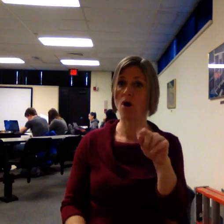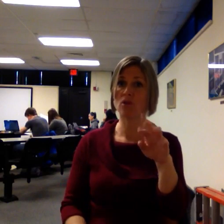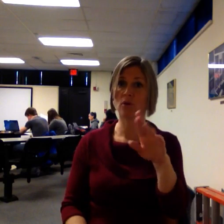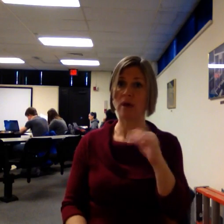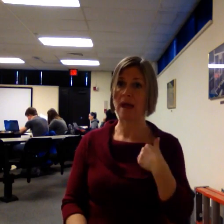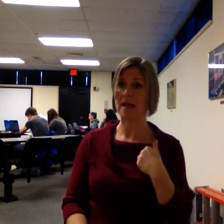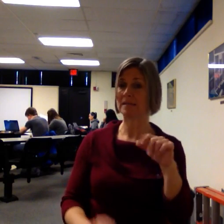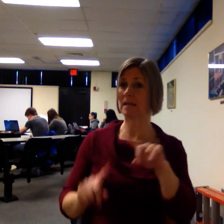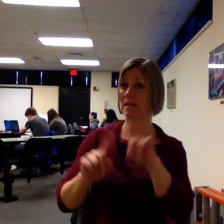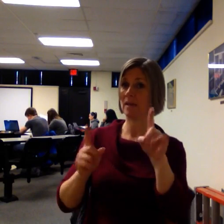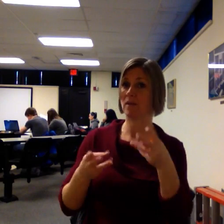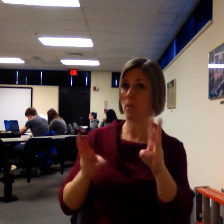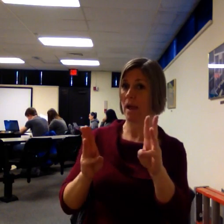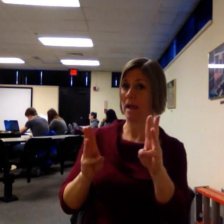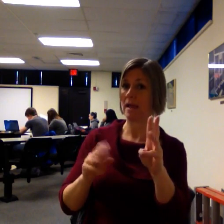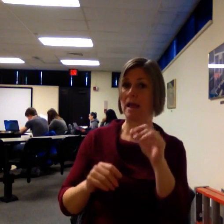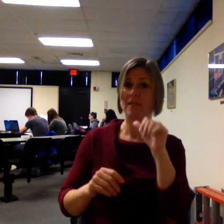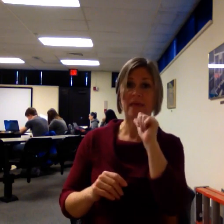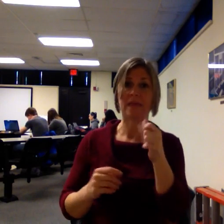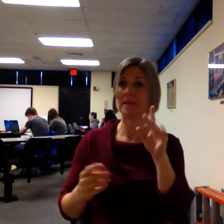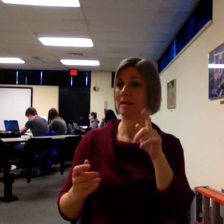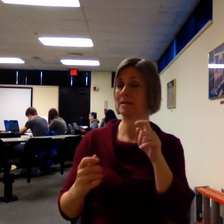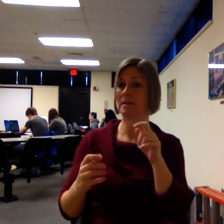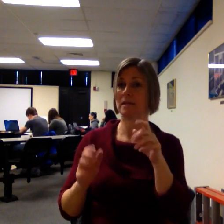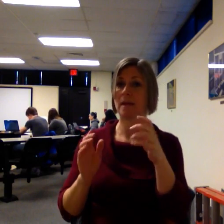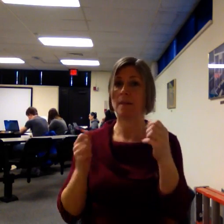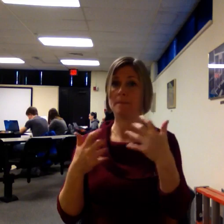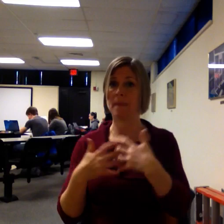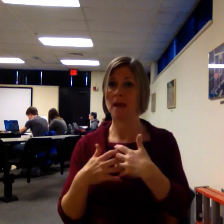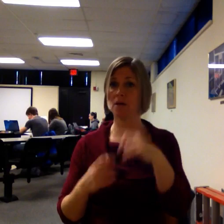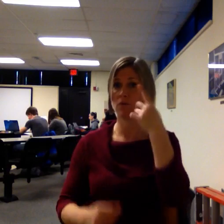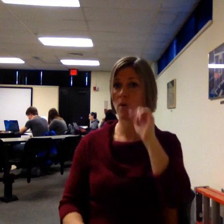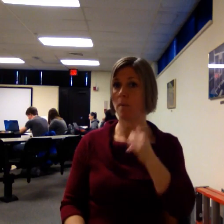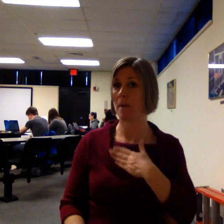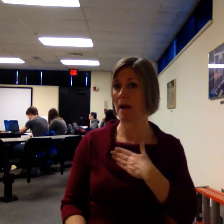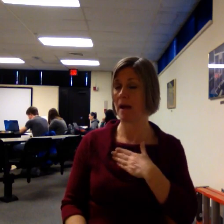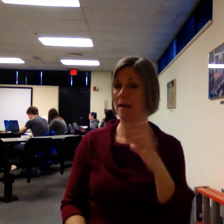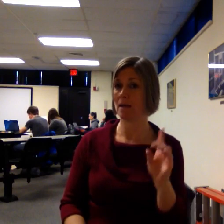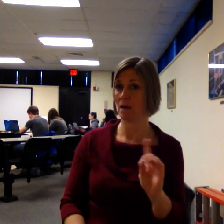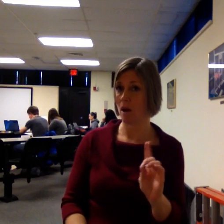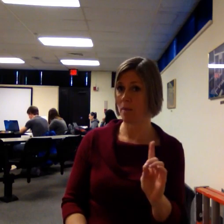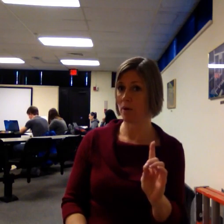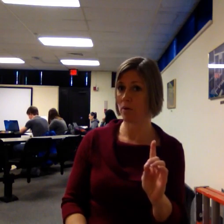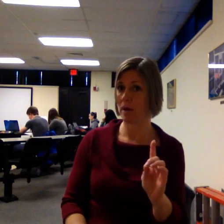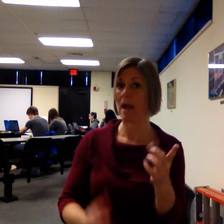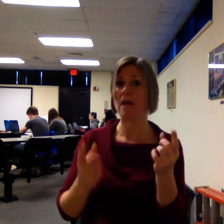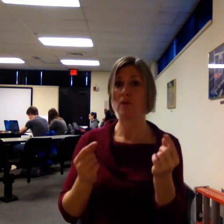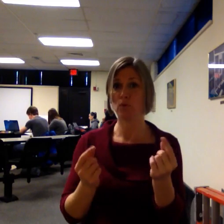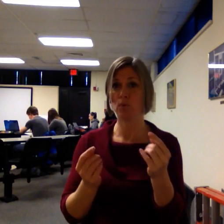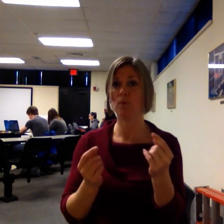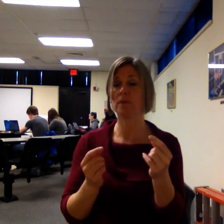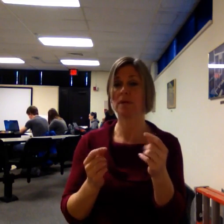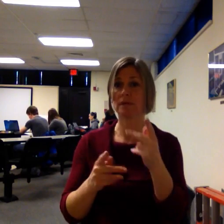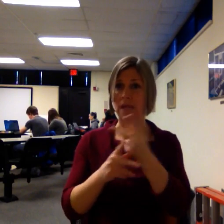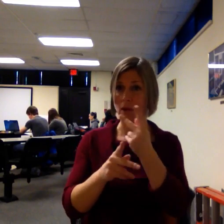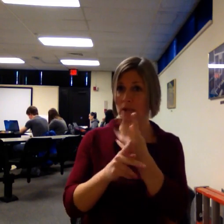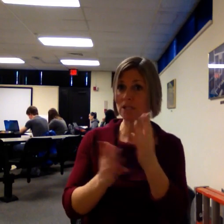that it's not applicable, that information isn't there for your denominator, and then go ahead and redo the calculation for the RMA